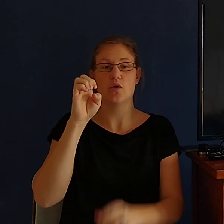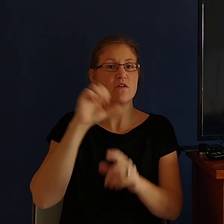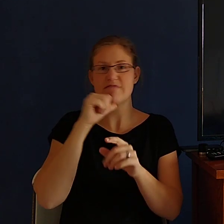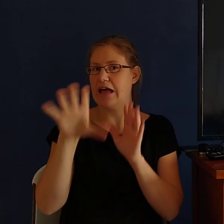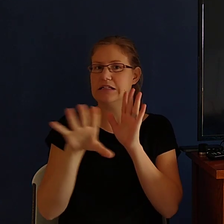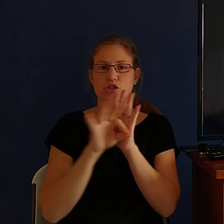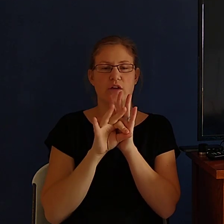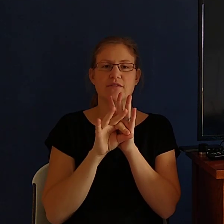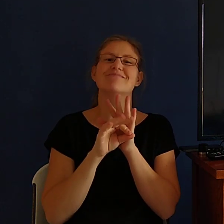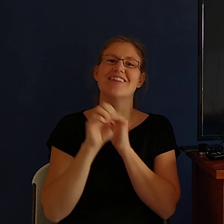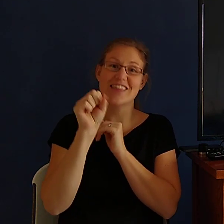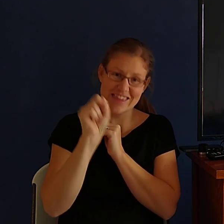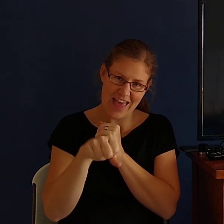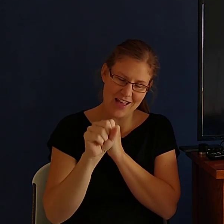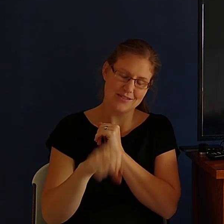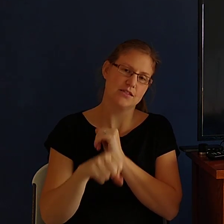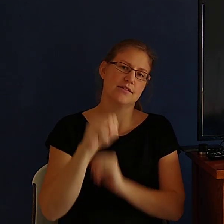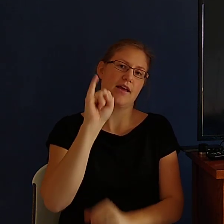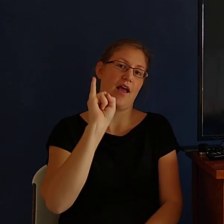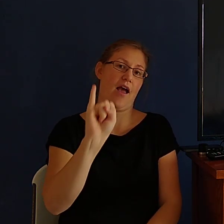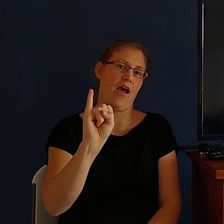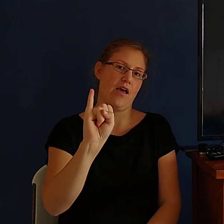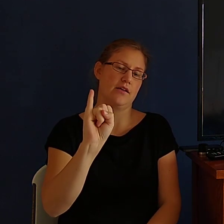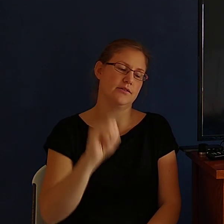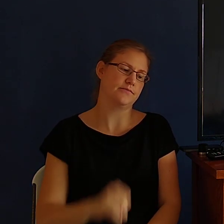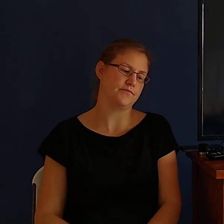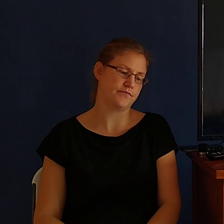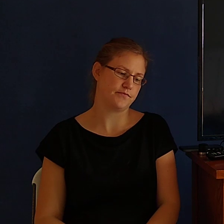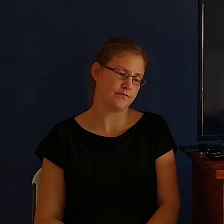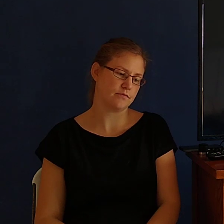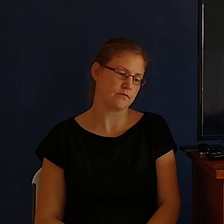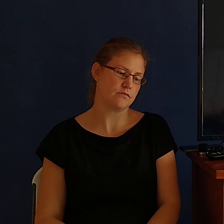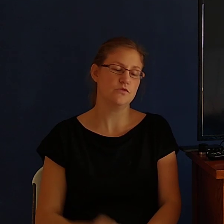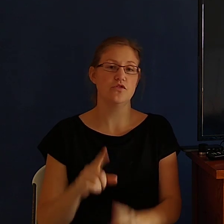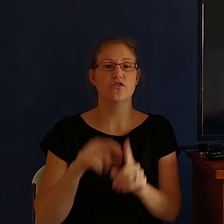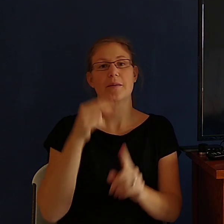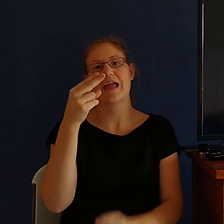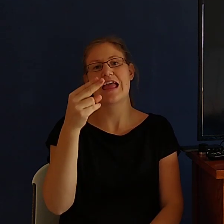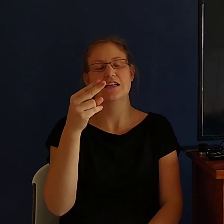discovered? Yes, it's I. So from H,